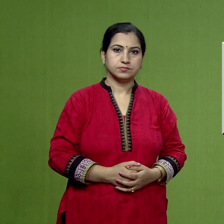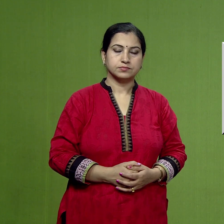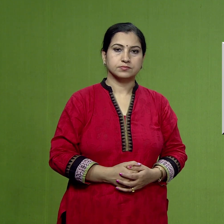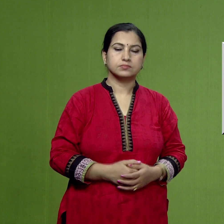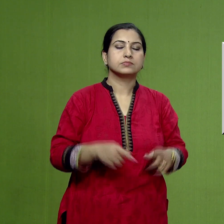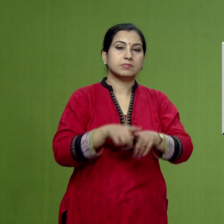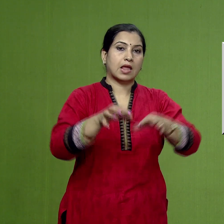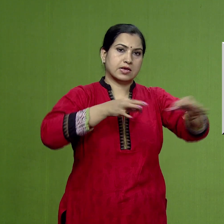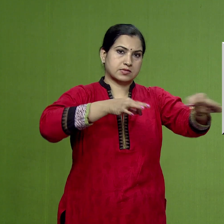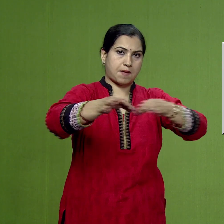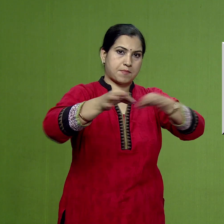For example,